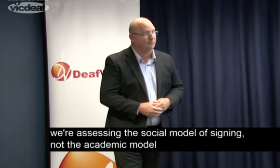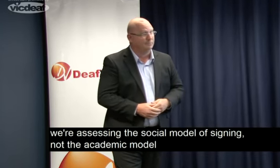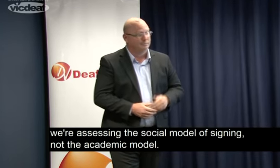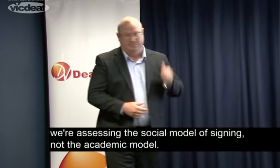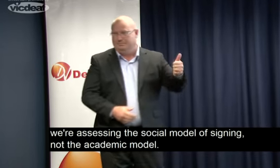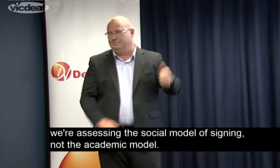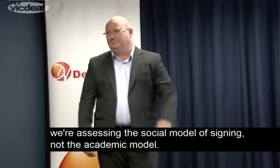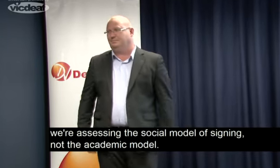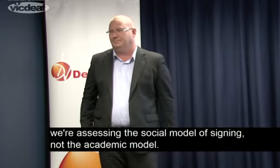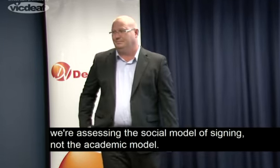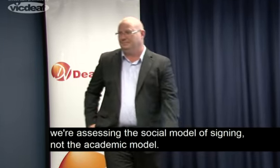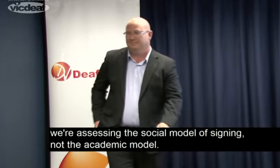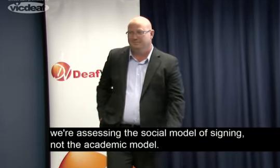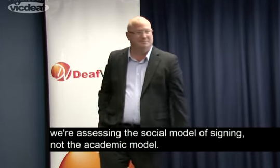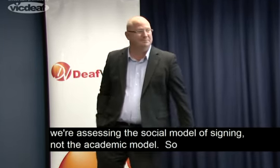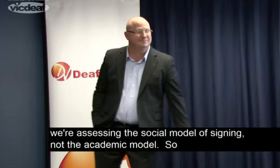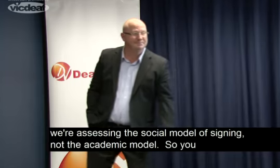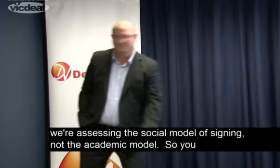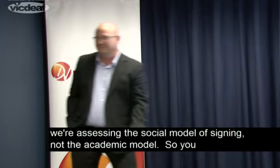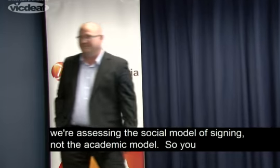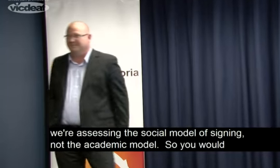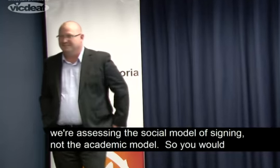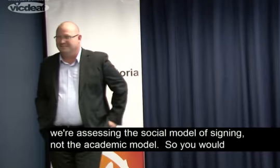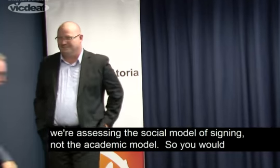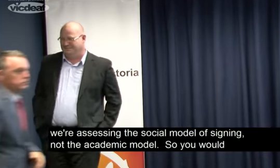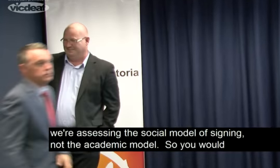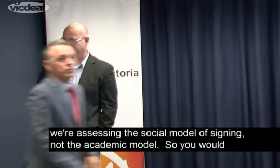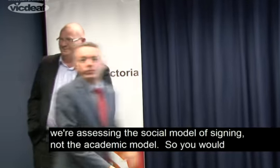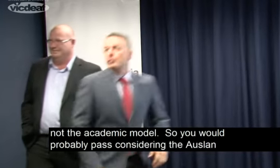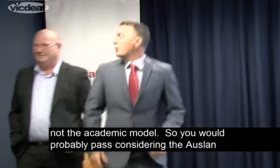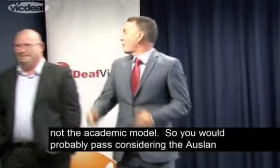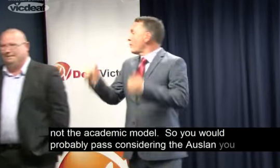you would probably pass considering the Auslan you provided for us today.